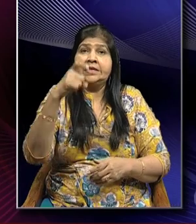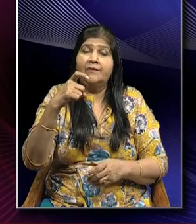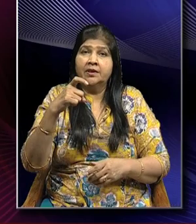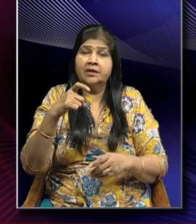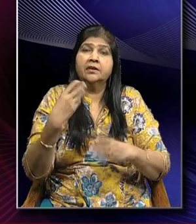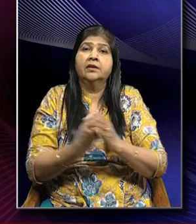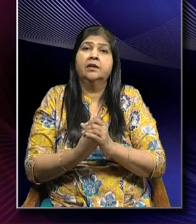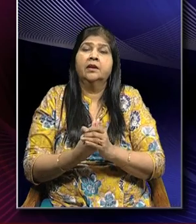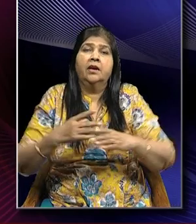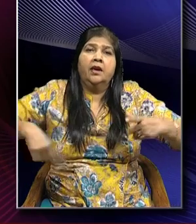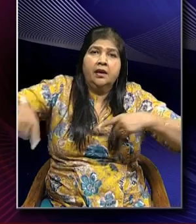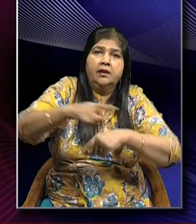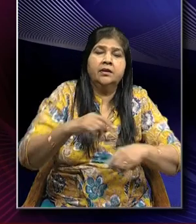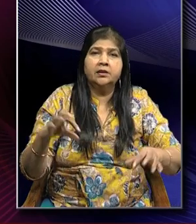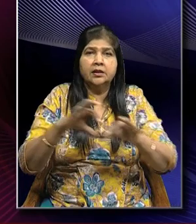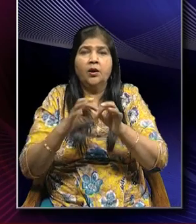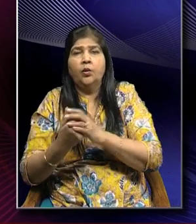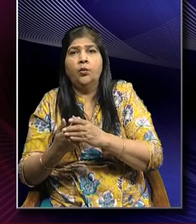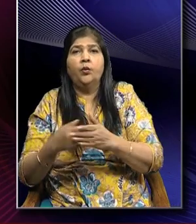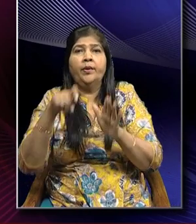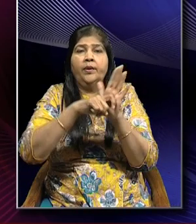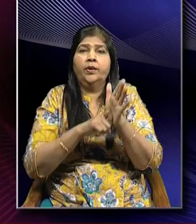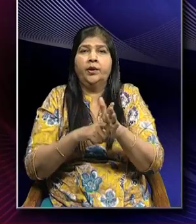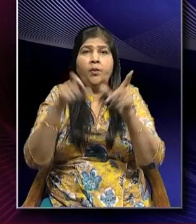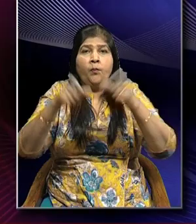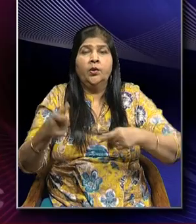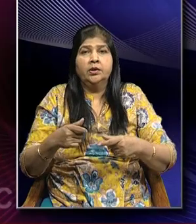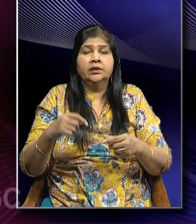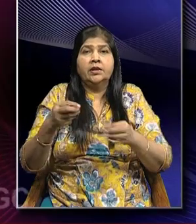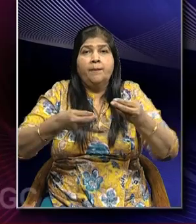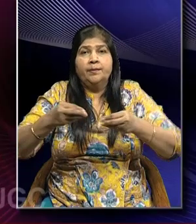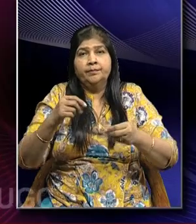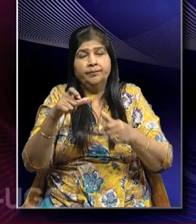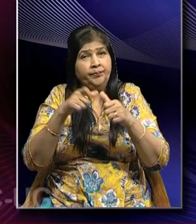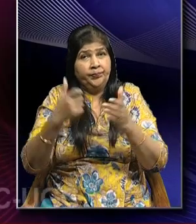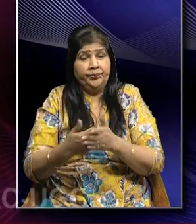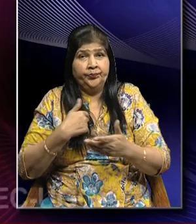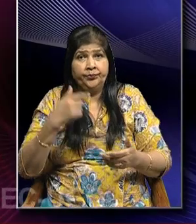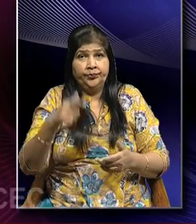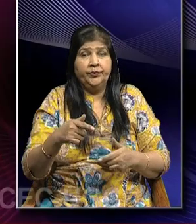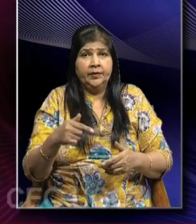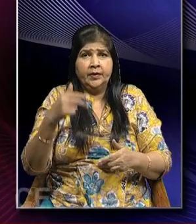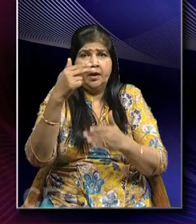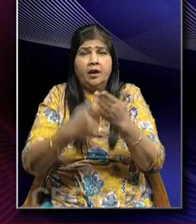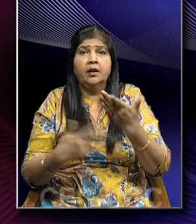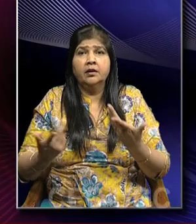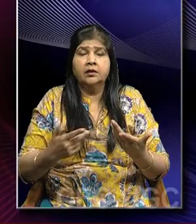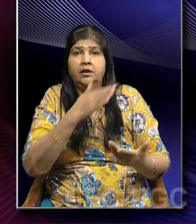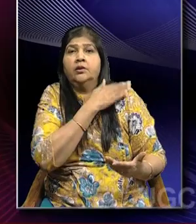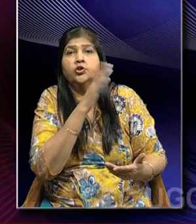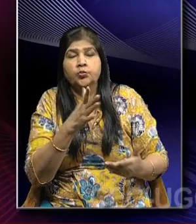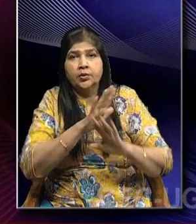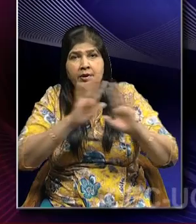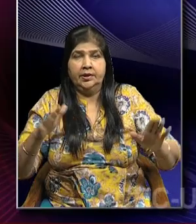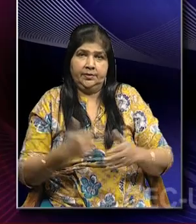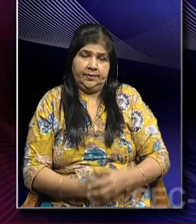and influencing public and regulatory policy as a business entity, you should do so in a manner that is responsible and